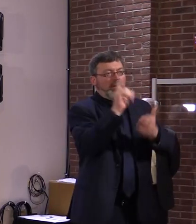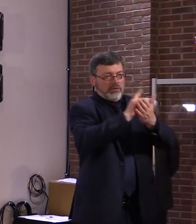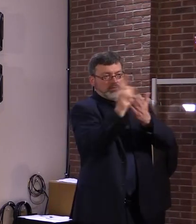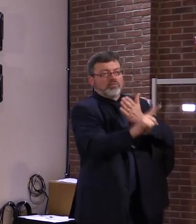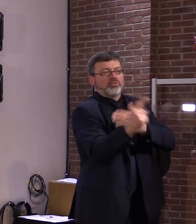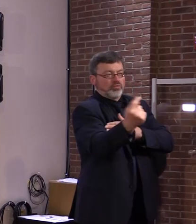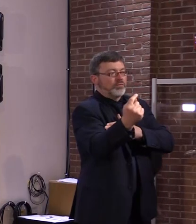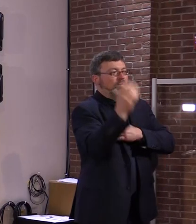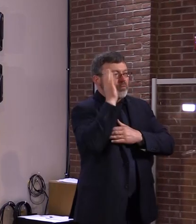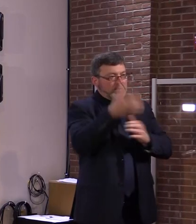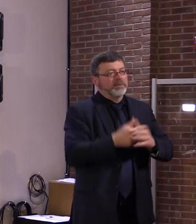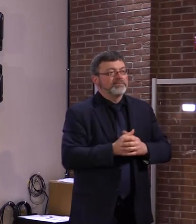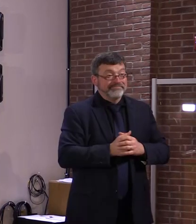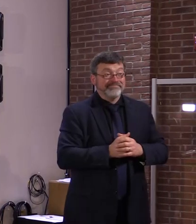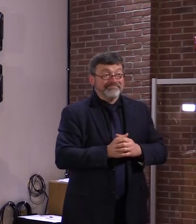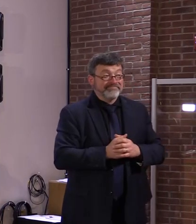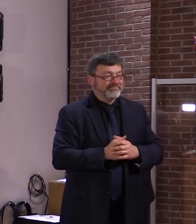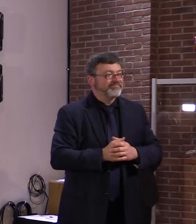Longchamp,